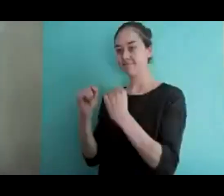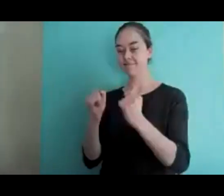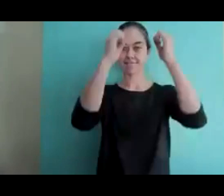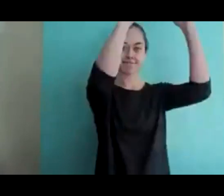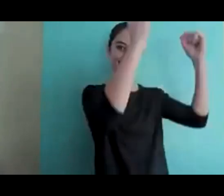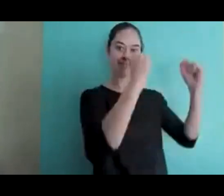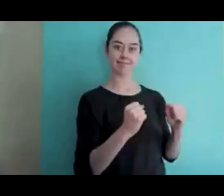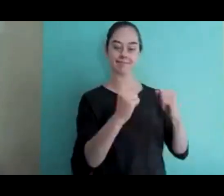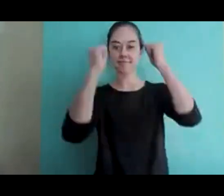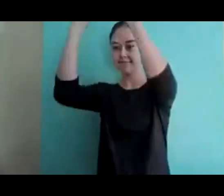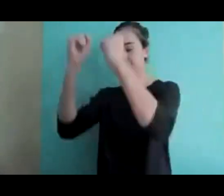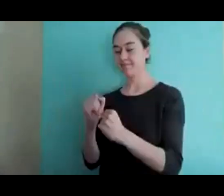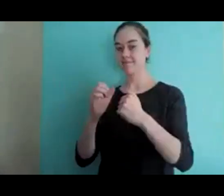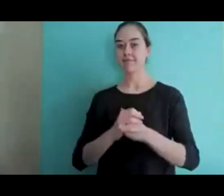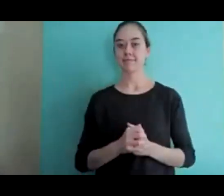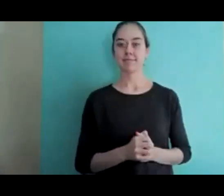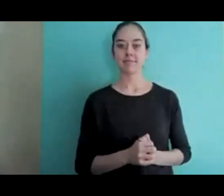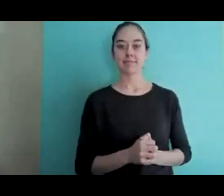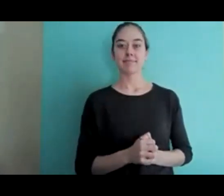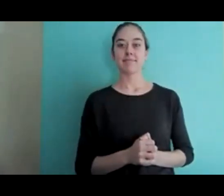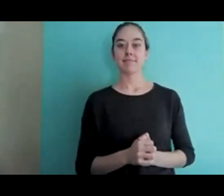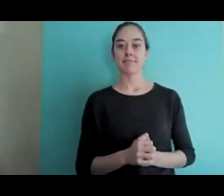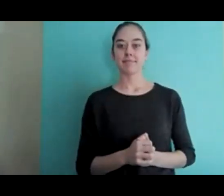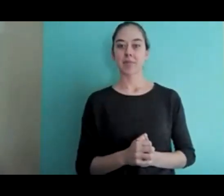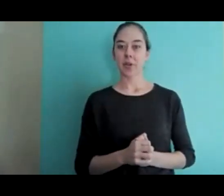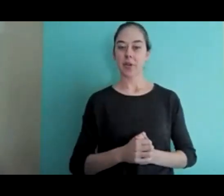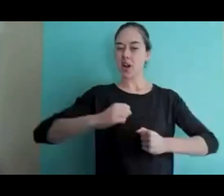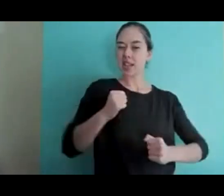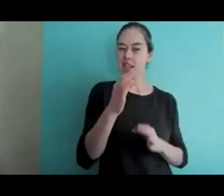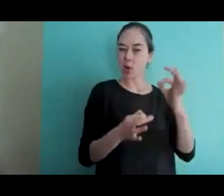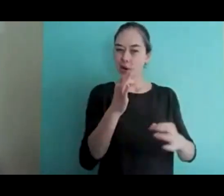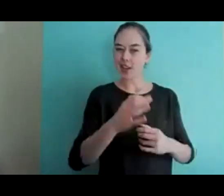Hup. Hup. Push it up. Come on.